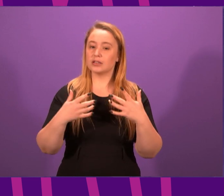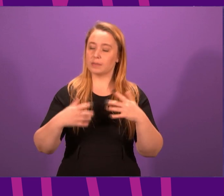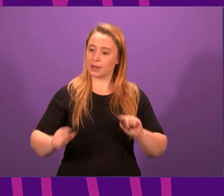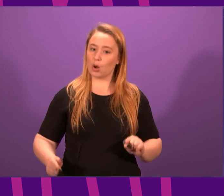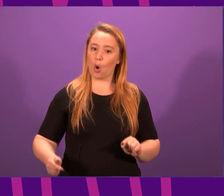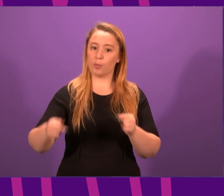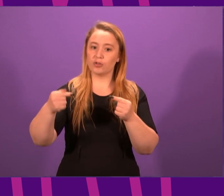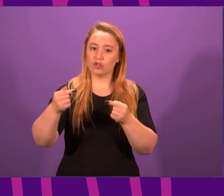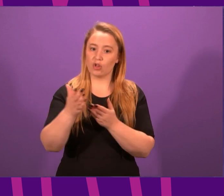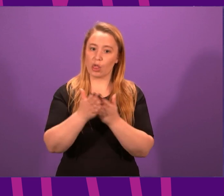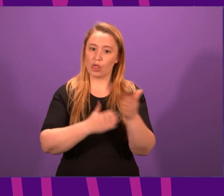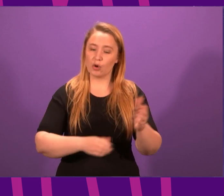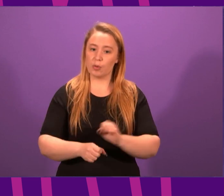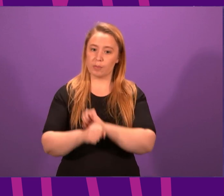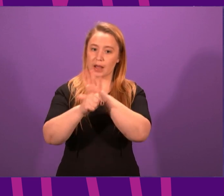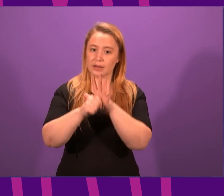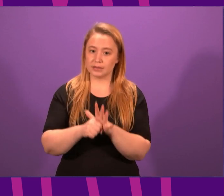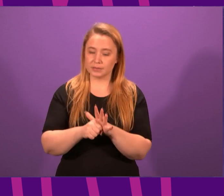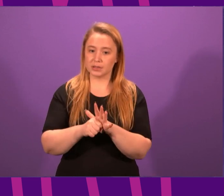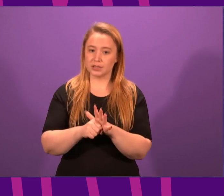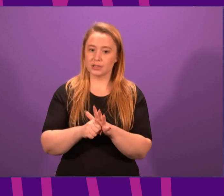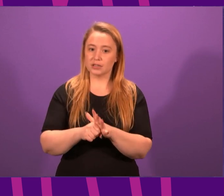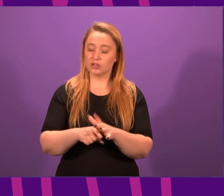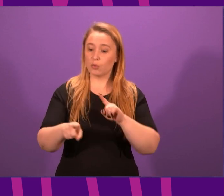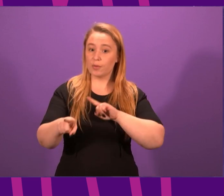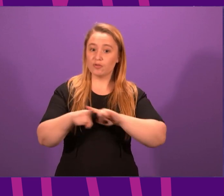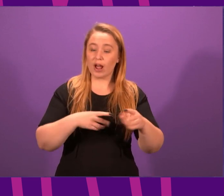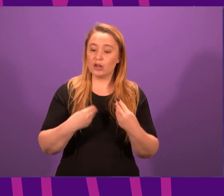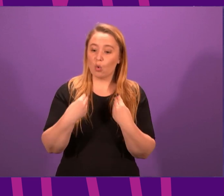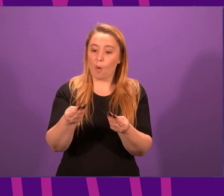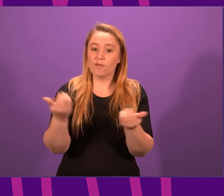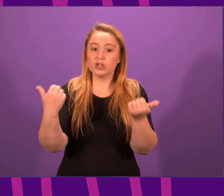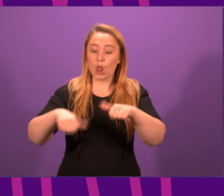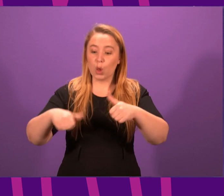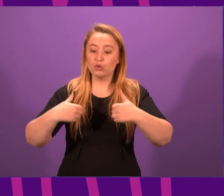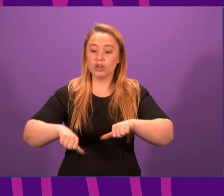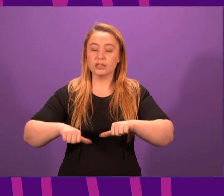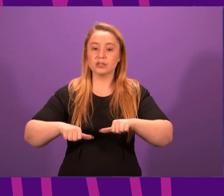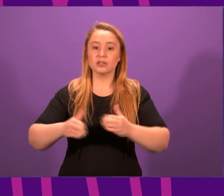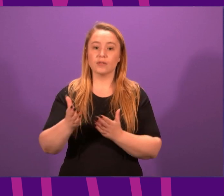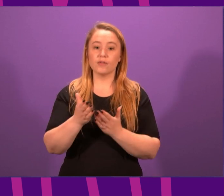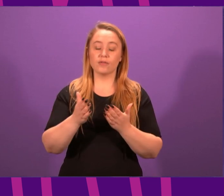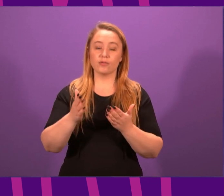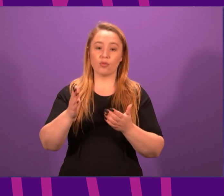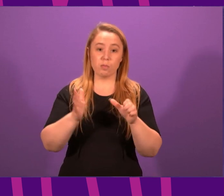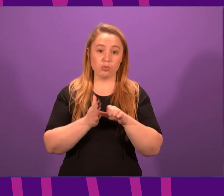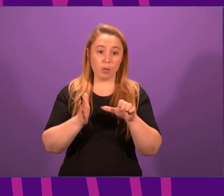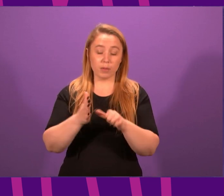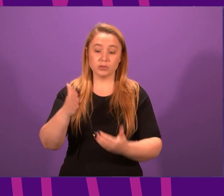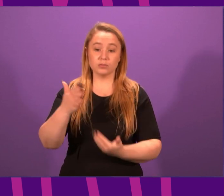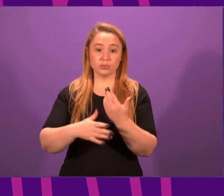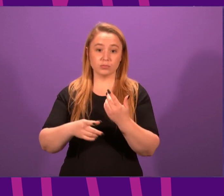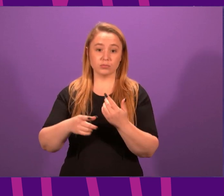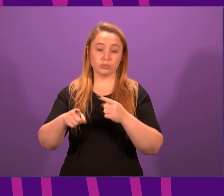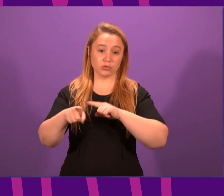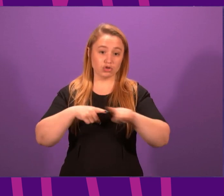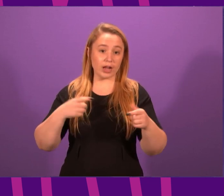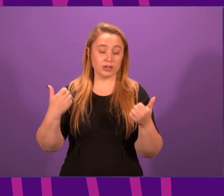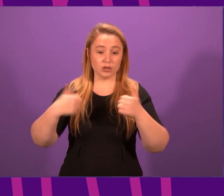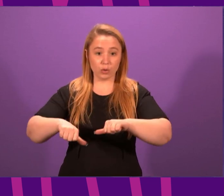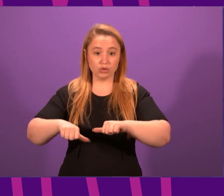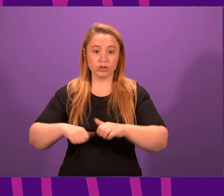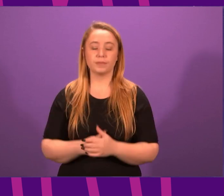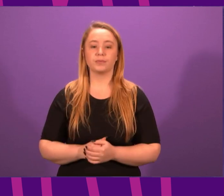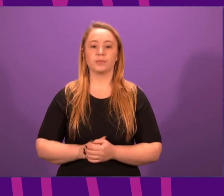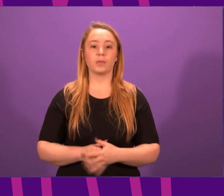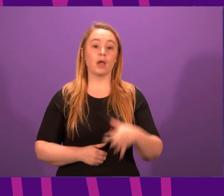pandemic. Where there have been problems, we have sought to offer solutions. On that note, I hope the Scottish Government will soon address the issues that